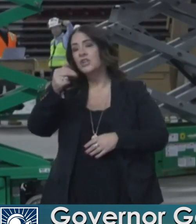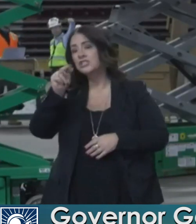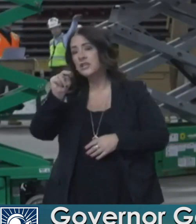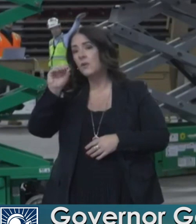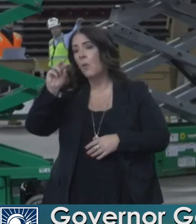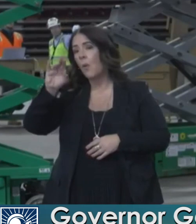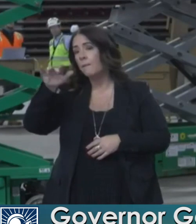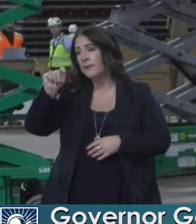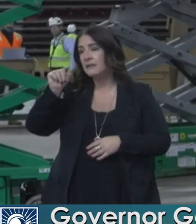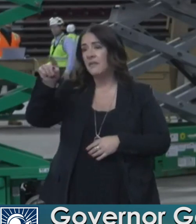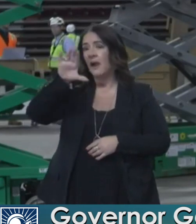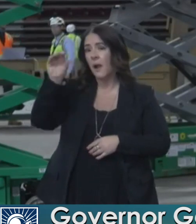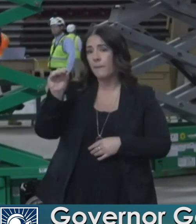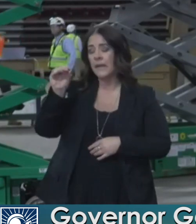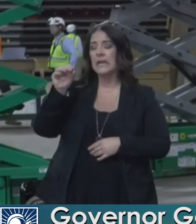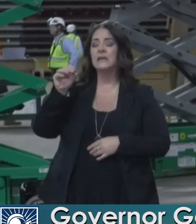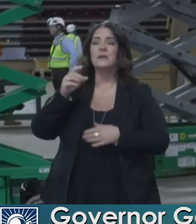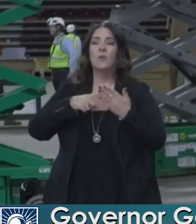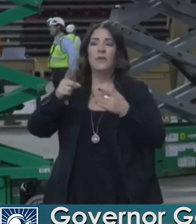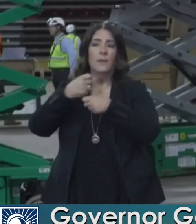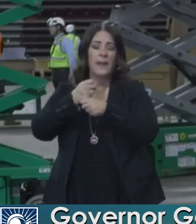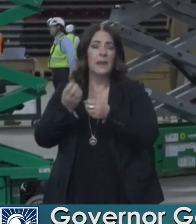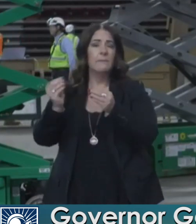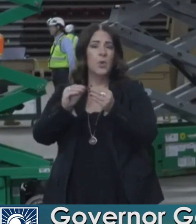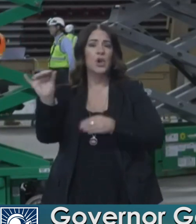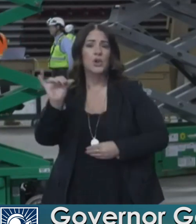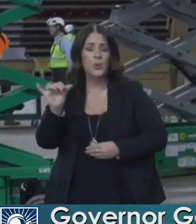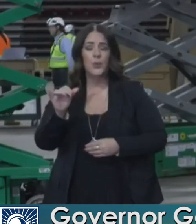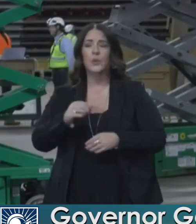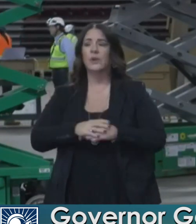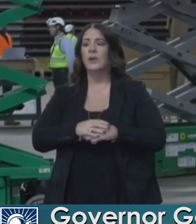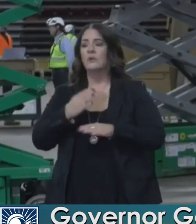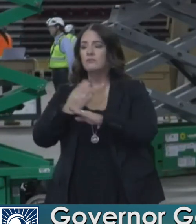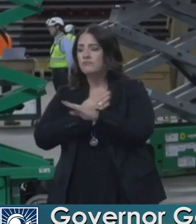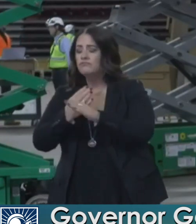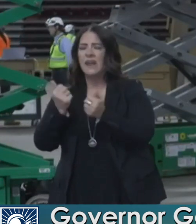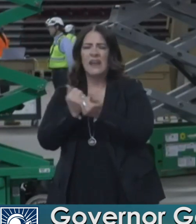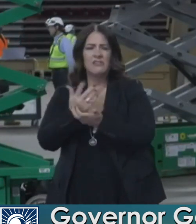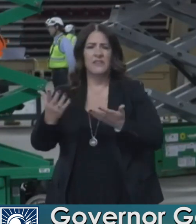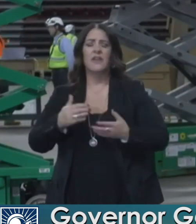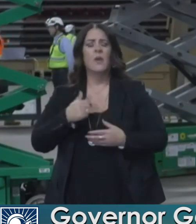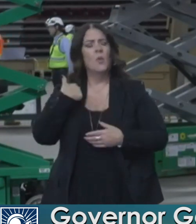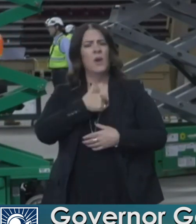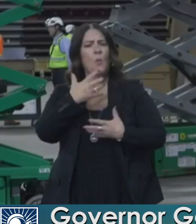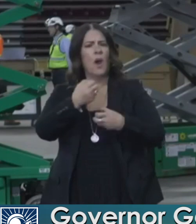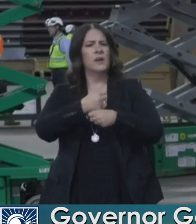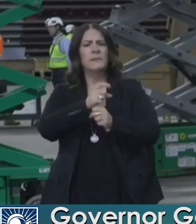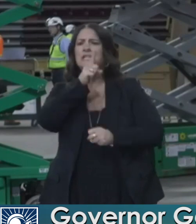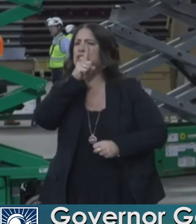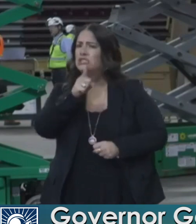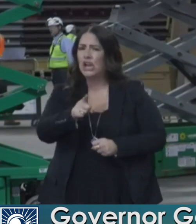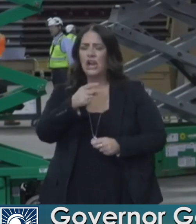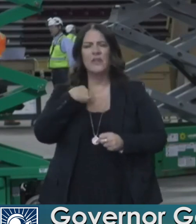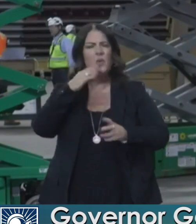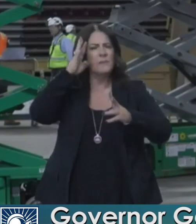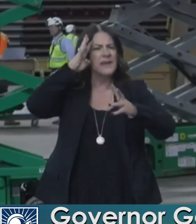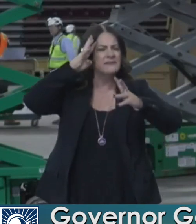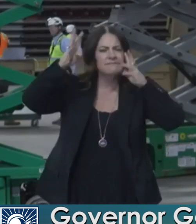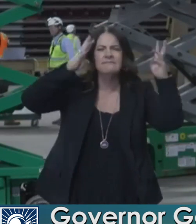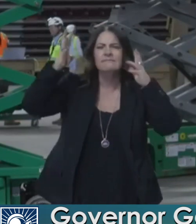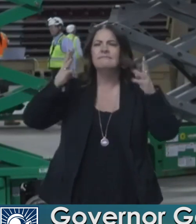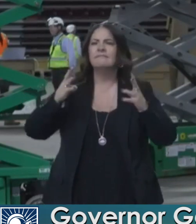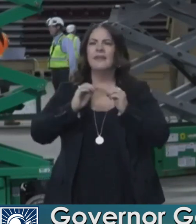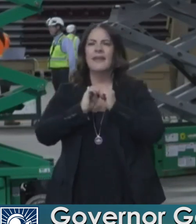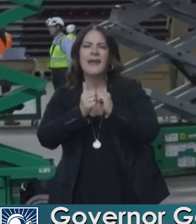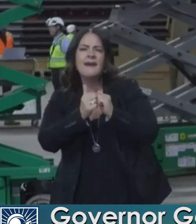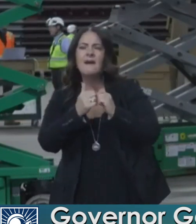others are beginning to procure and do more to make sure that we are being innovative in